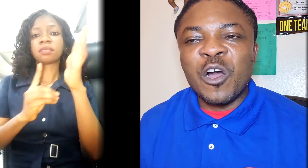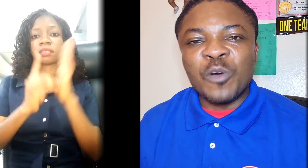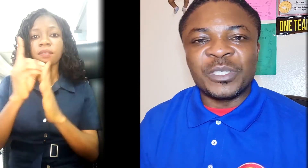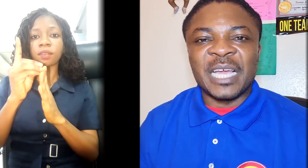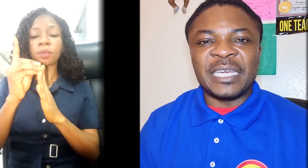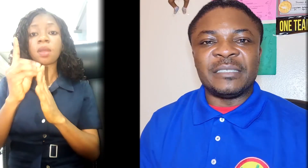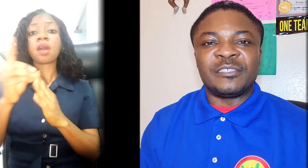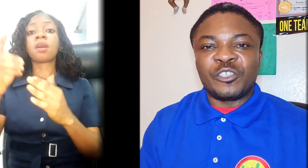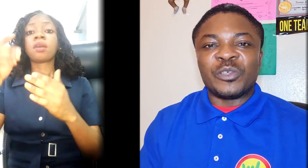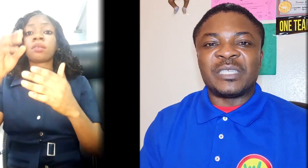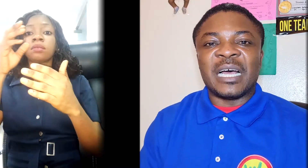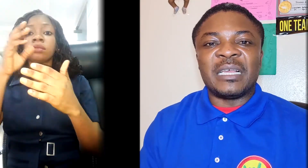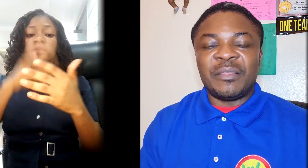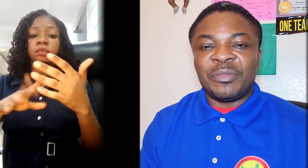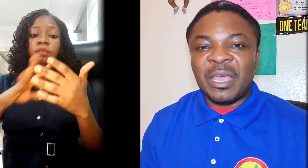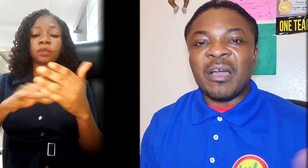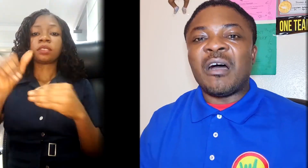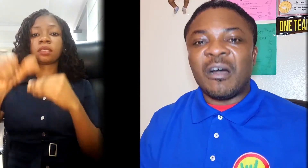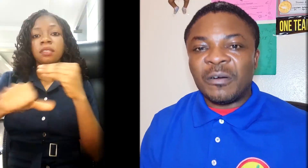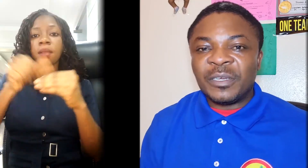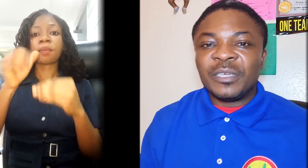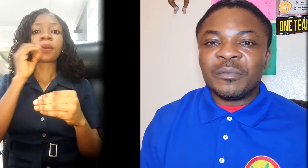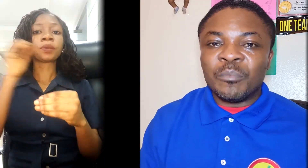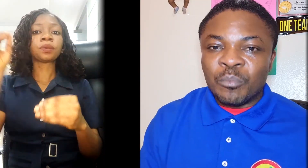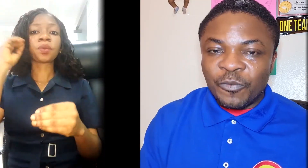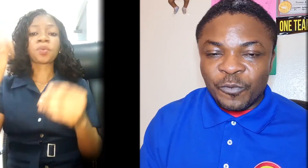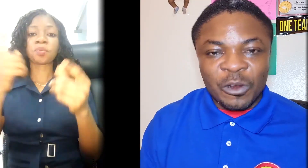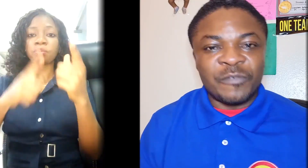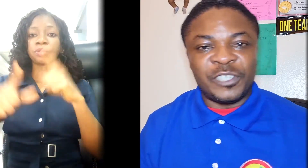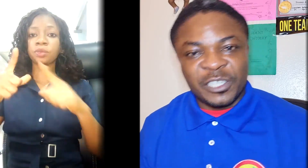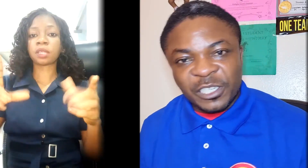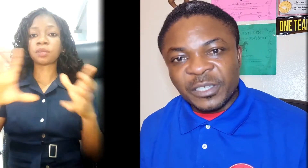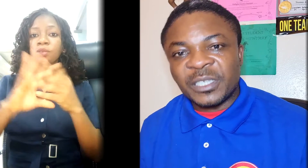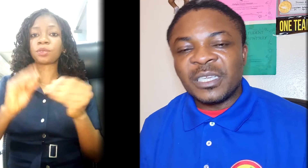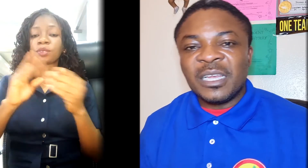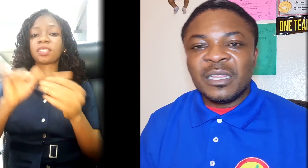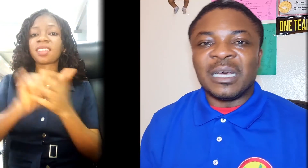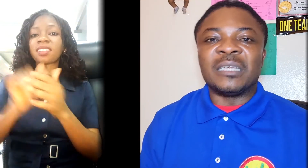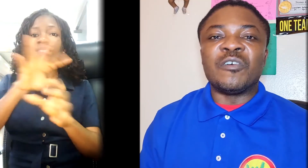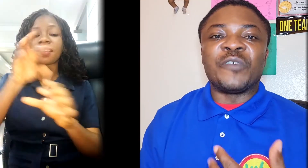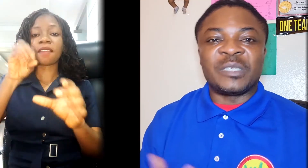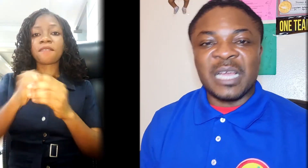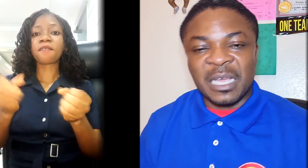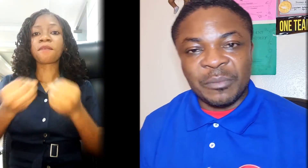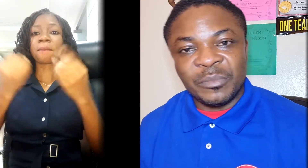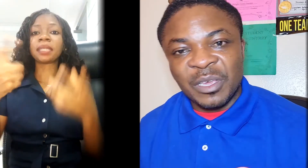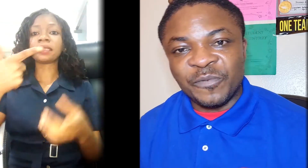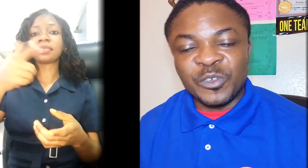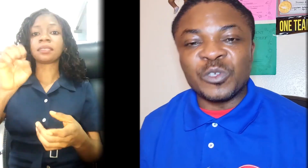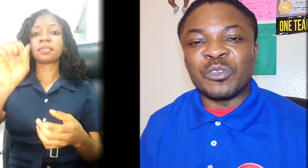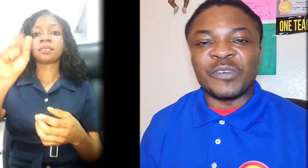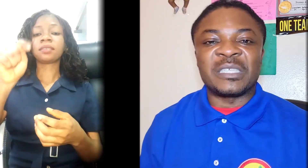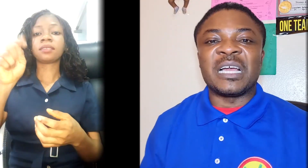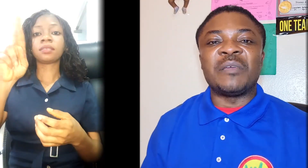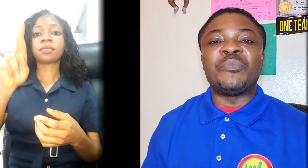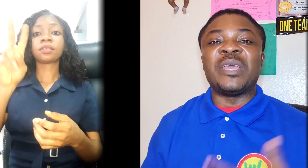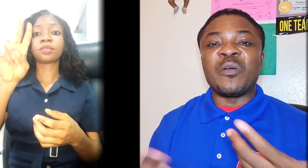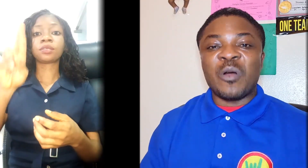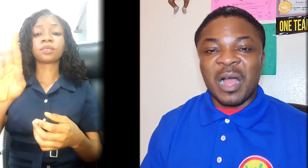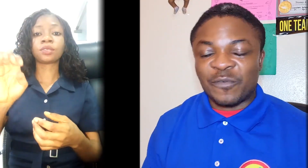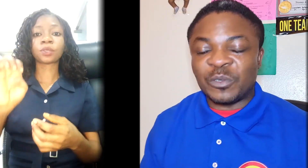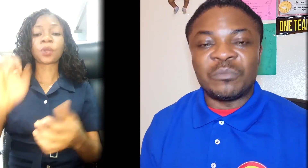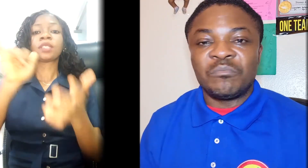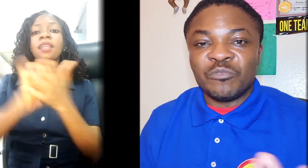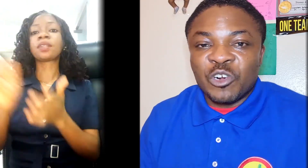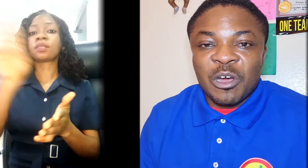Studies about home sign shows that they are full of gestures that over time, if used over time, they